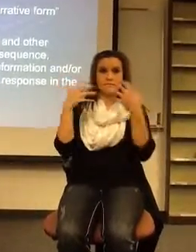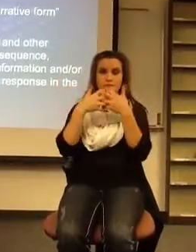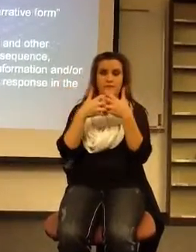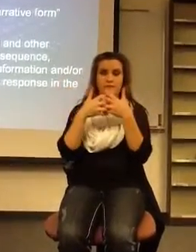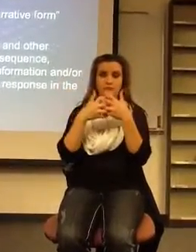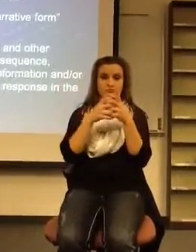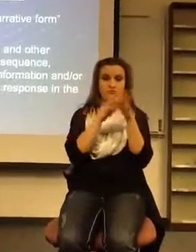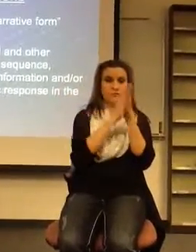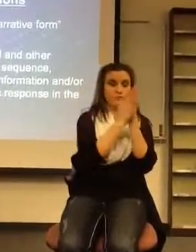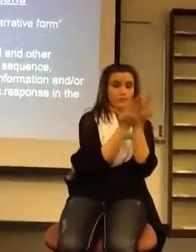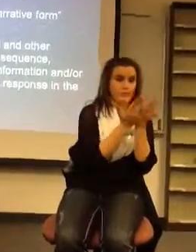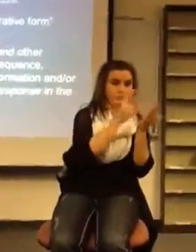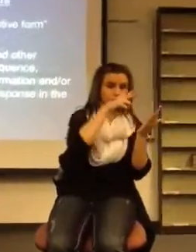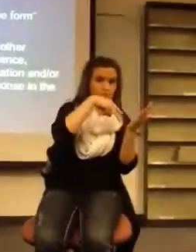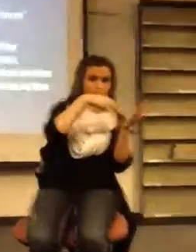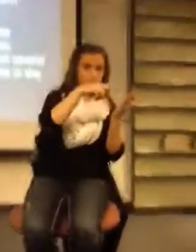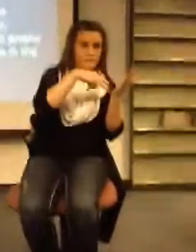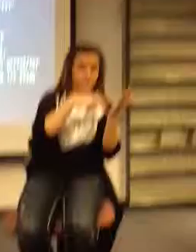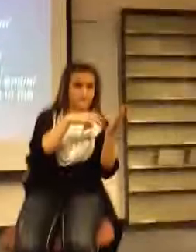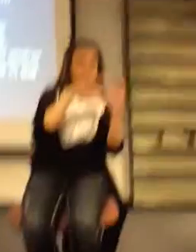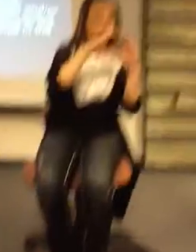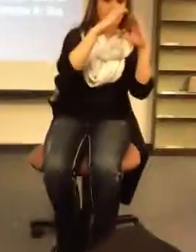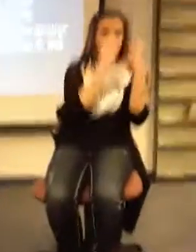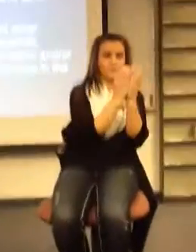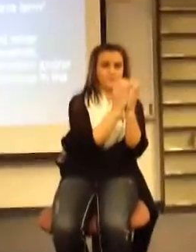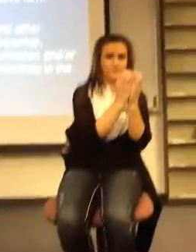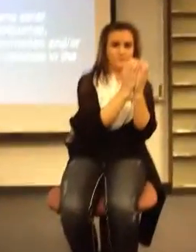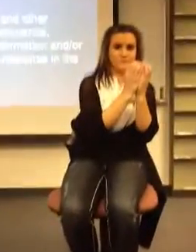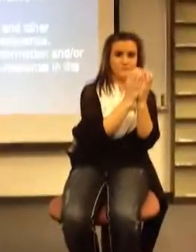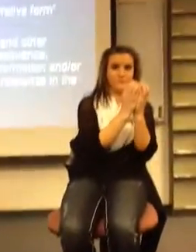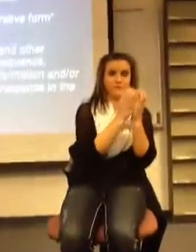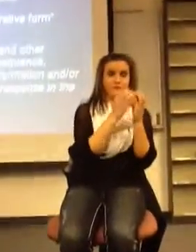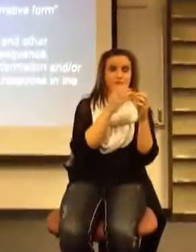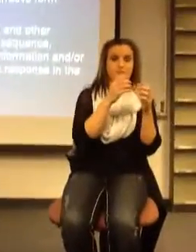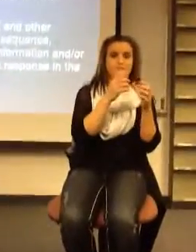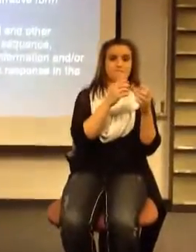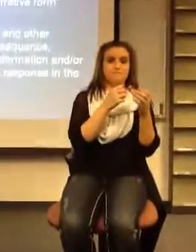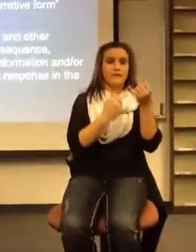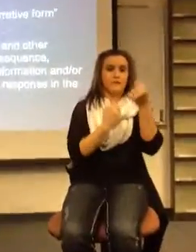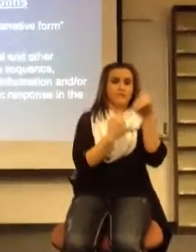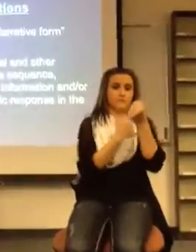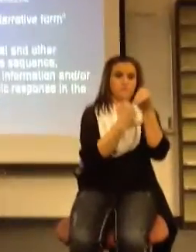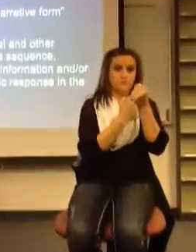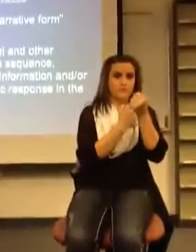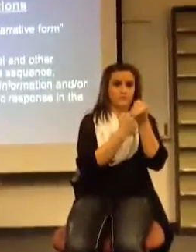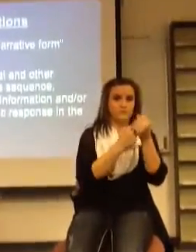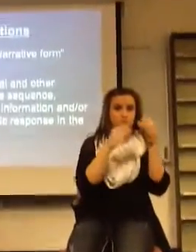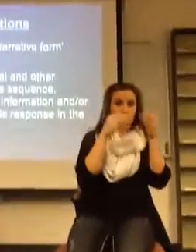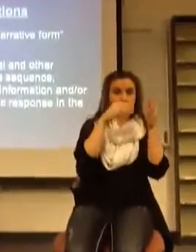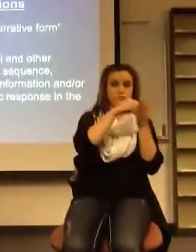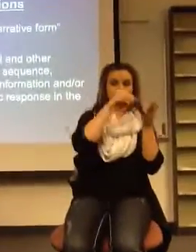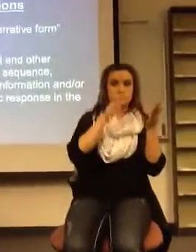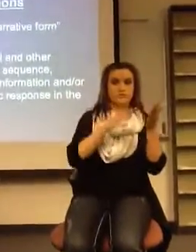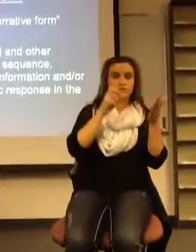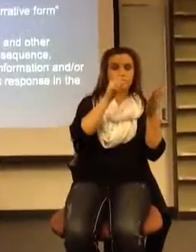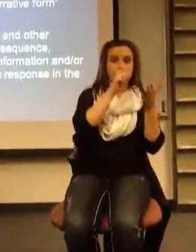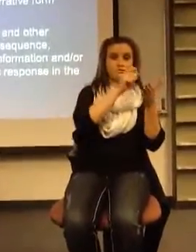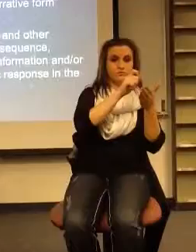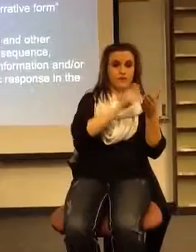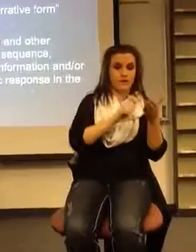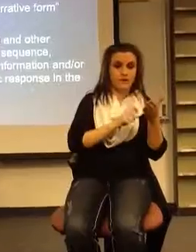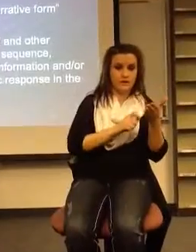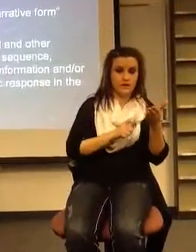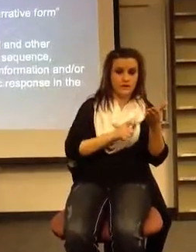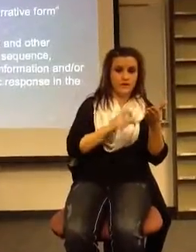that we use in the classroom to encourage students to write, to talk about ideas, to promote critical thinking.